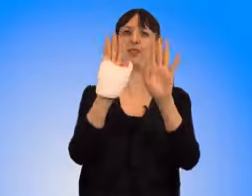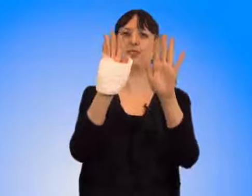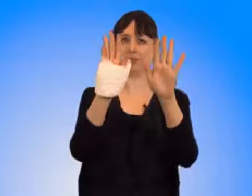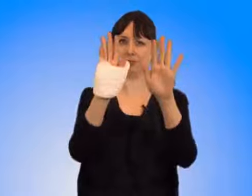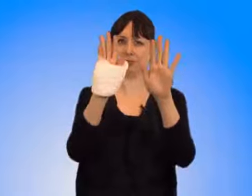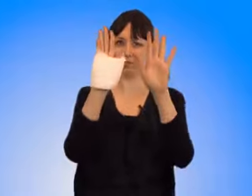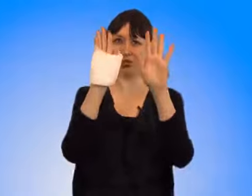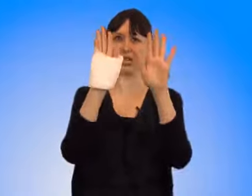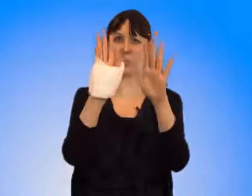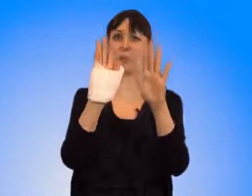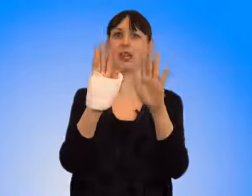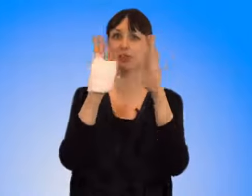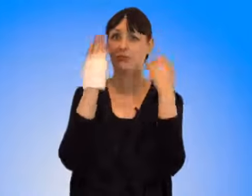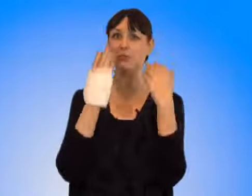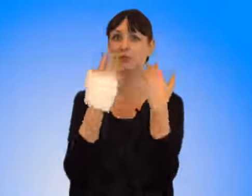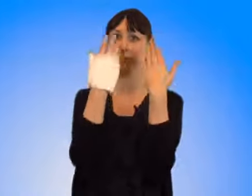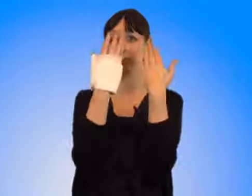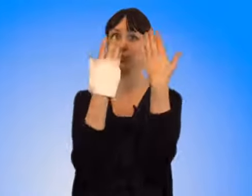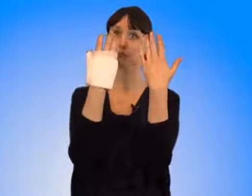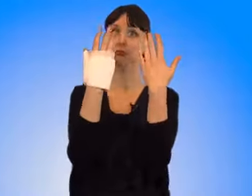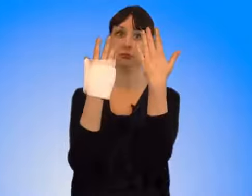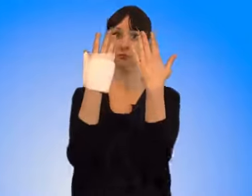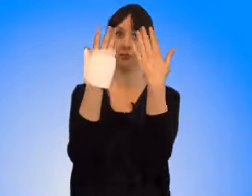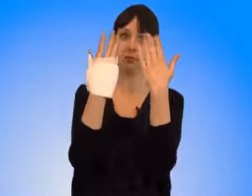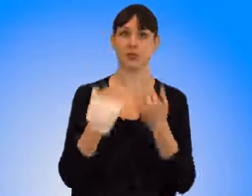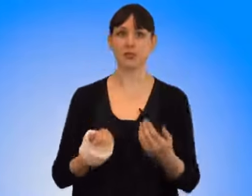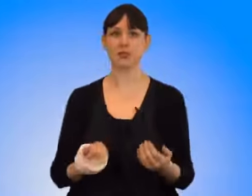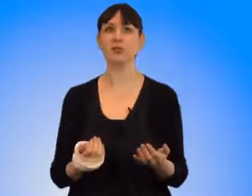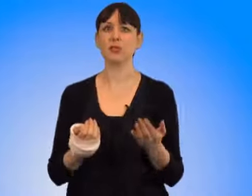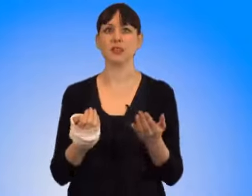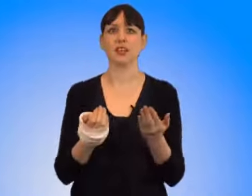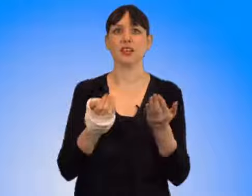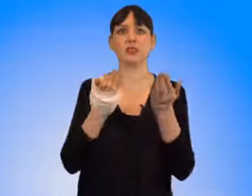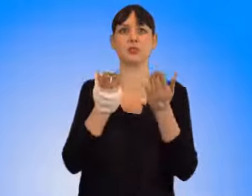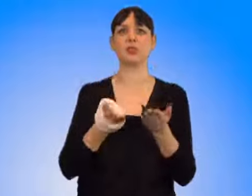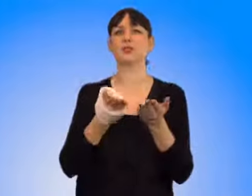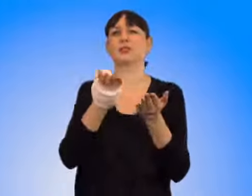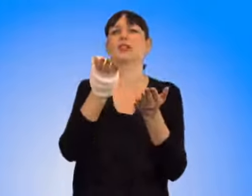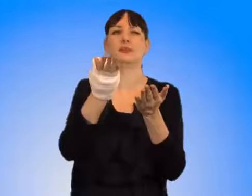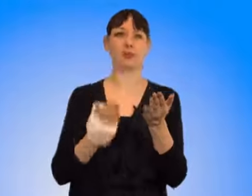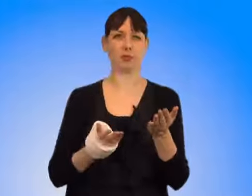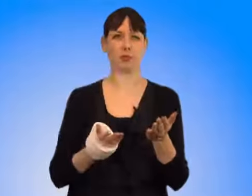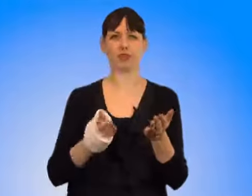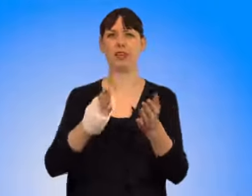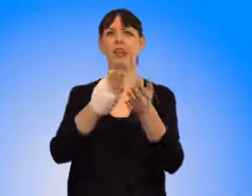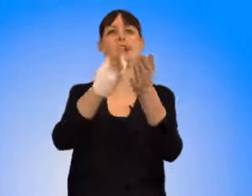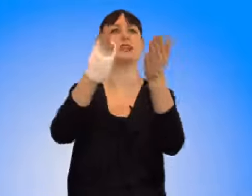it's time to take a break from the housework. So you decide to go into the living room and lie down